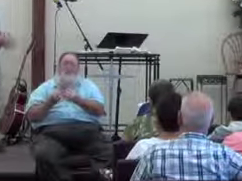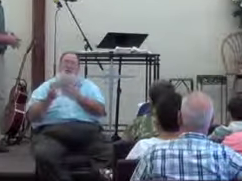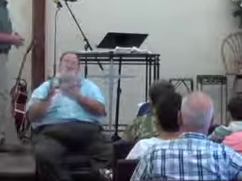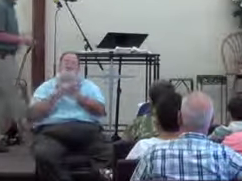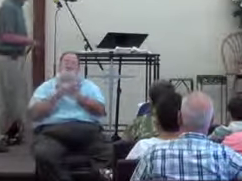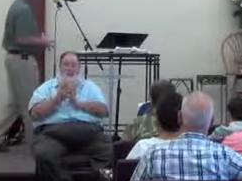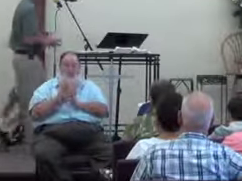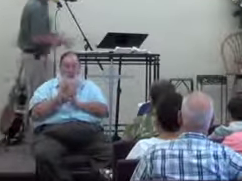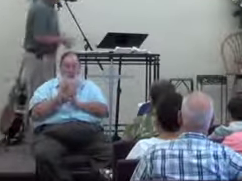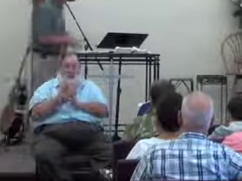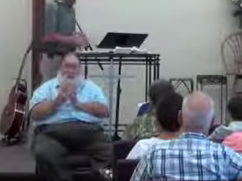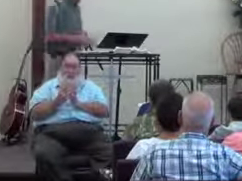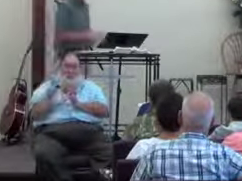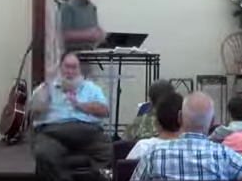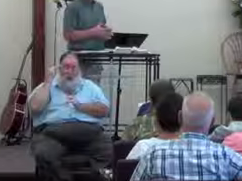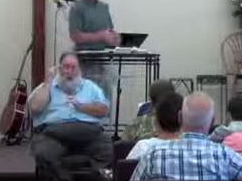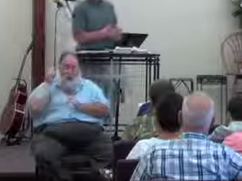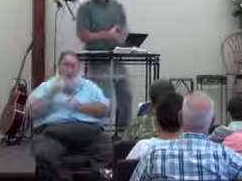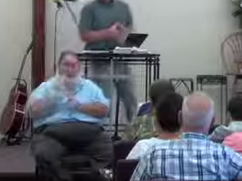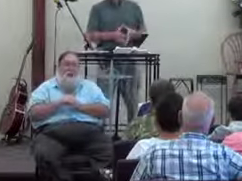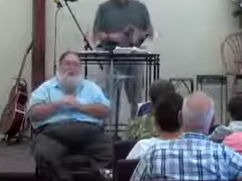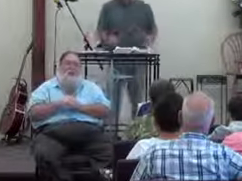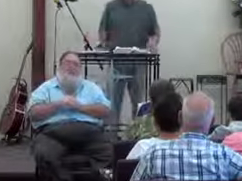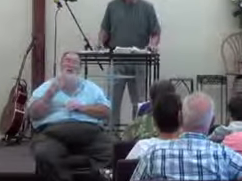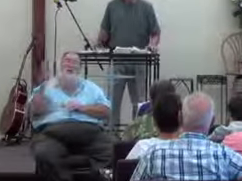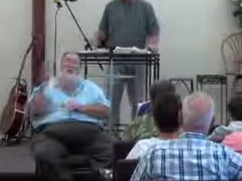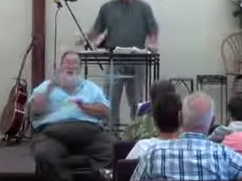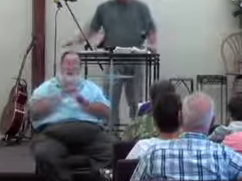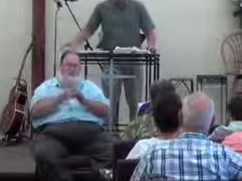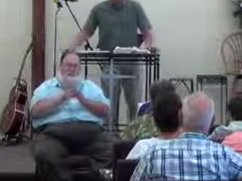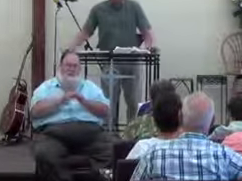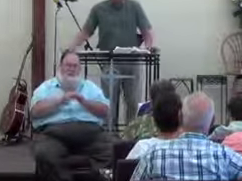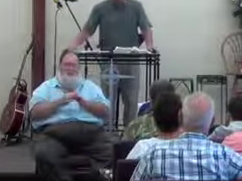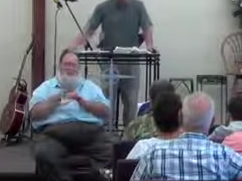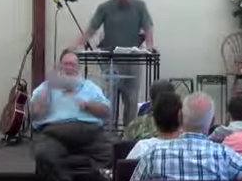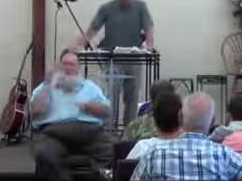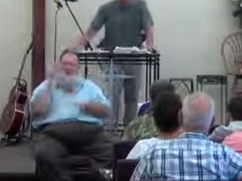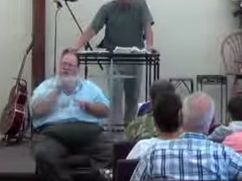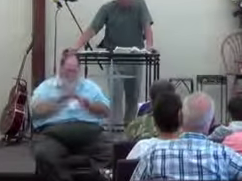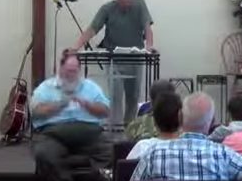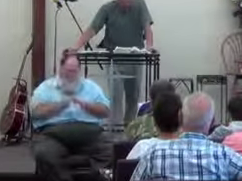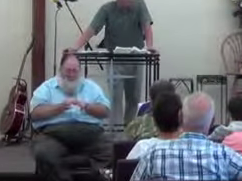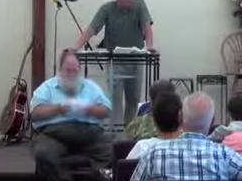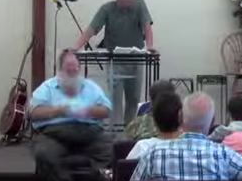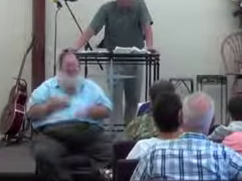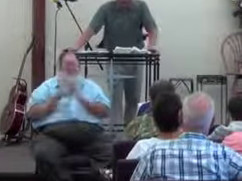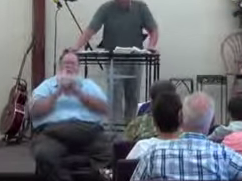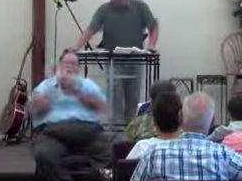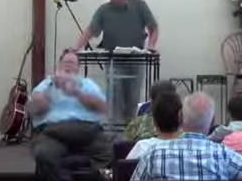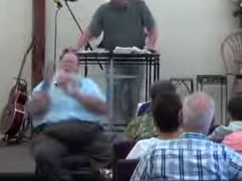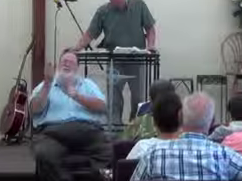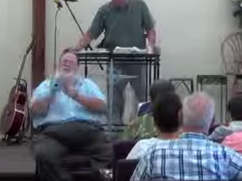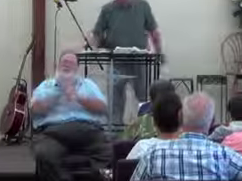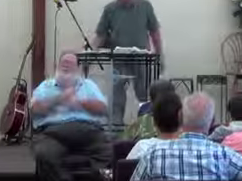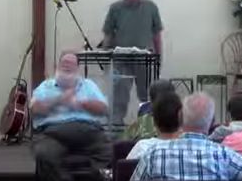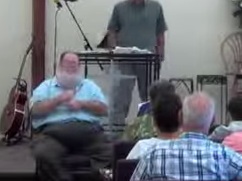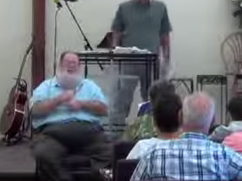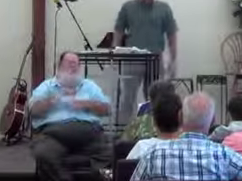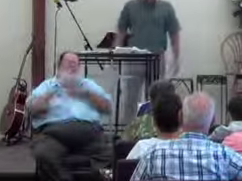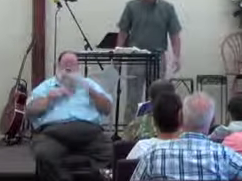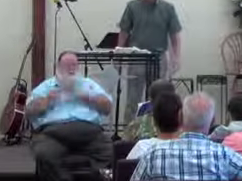Jesus because he is faithful. He is faithful. And I worship him and I make that joyful